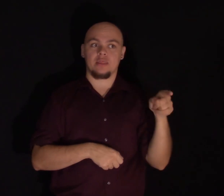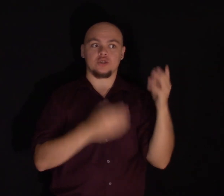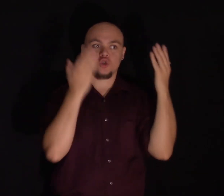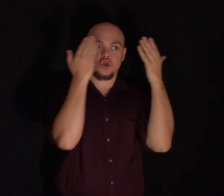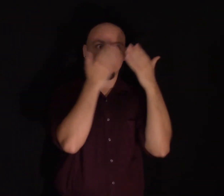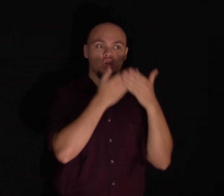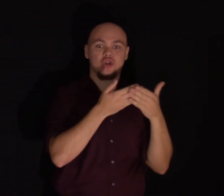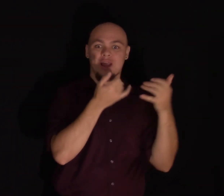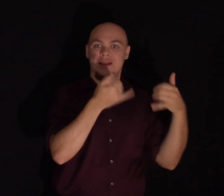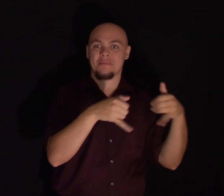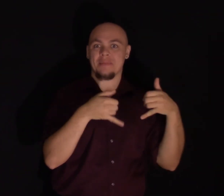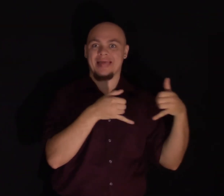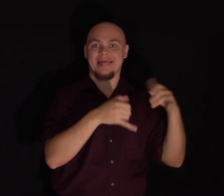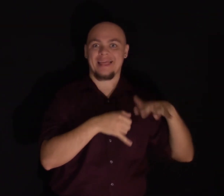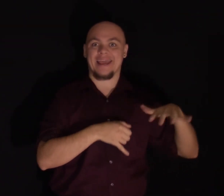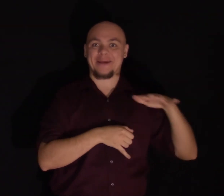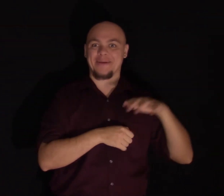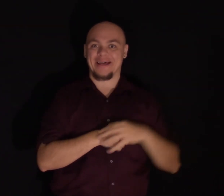playground